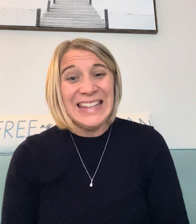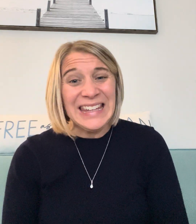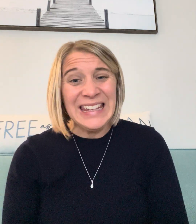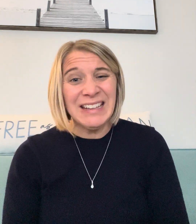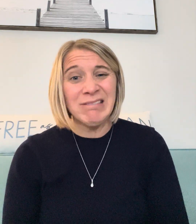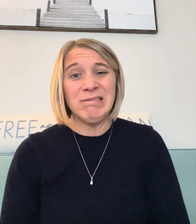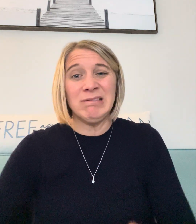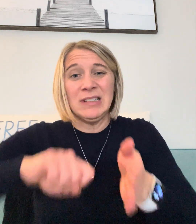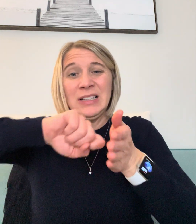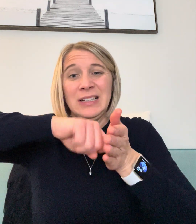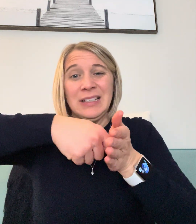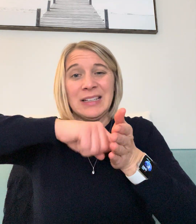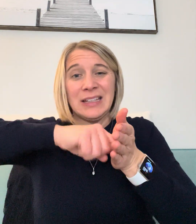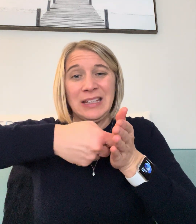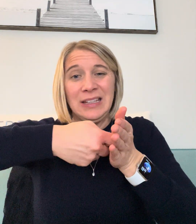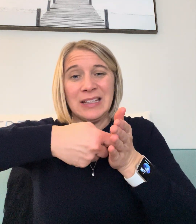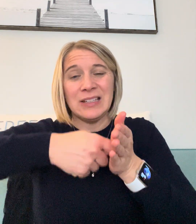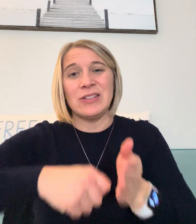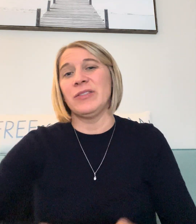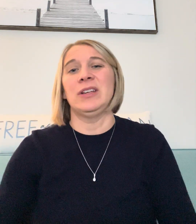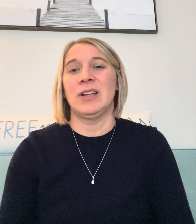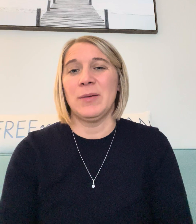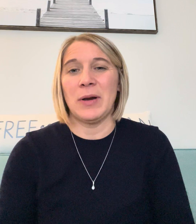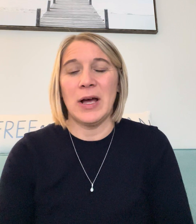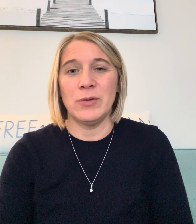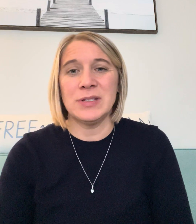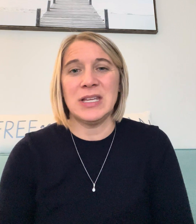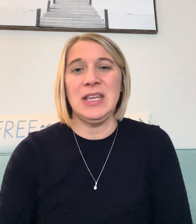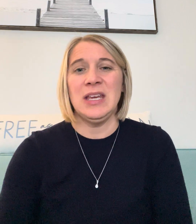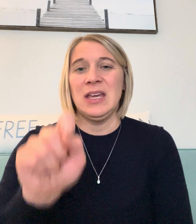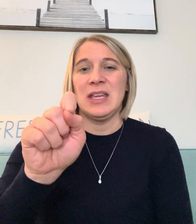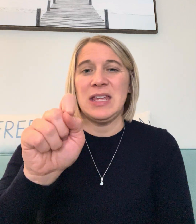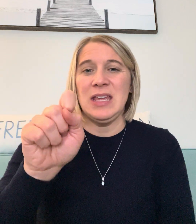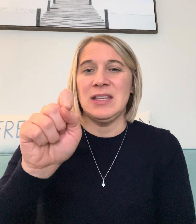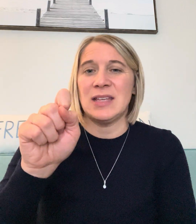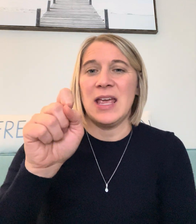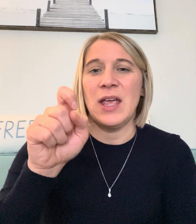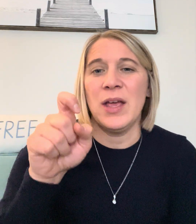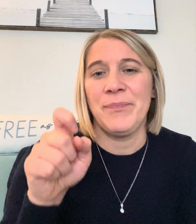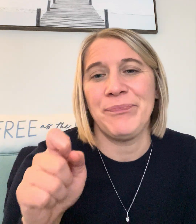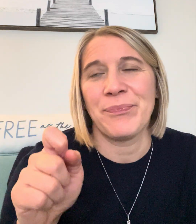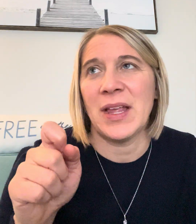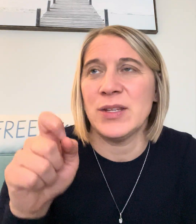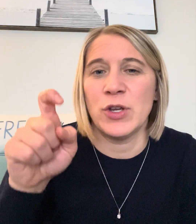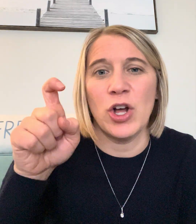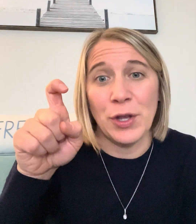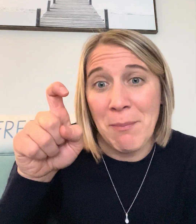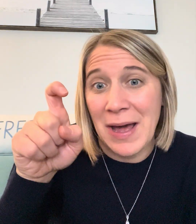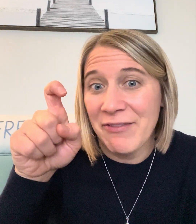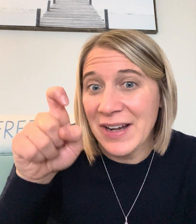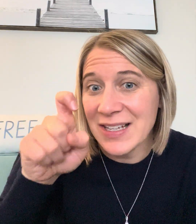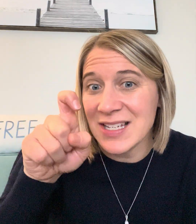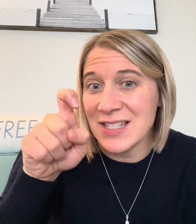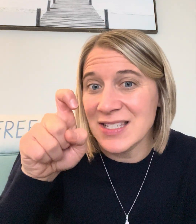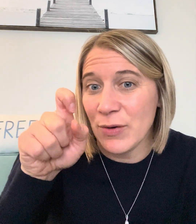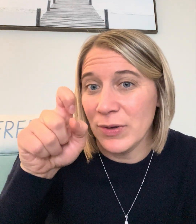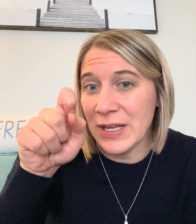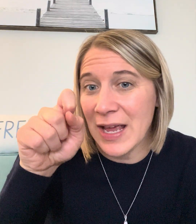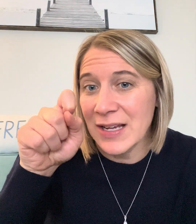Key, in case you ever need to talk about a house key. Key is I guess we'd call it a modified X because it's not really an X. I'm